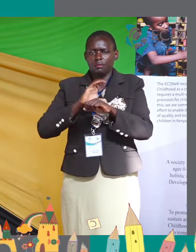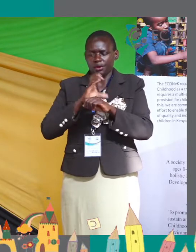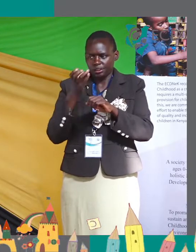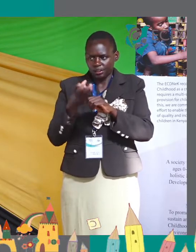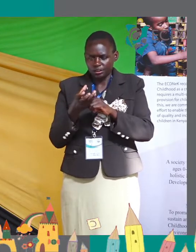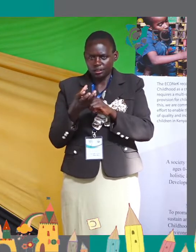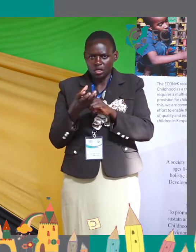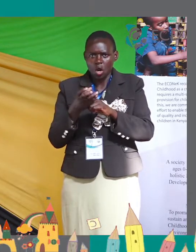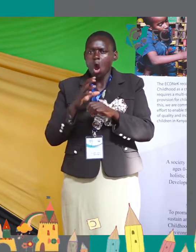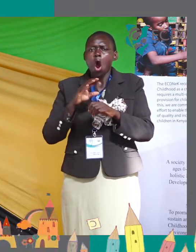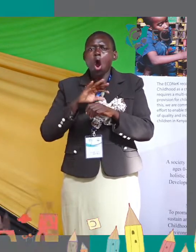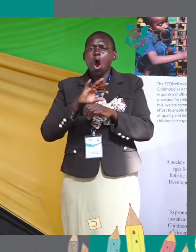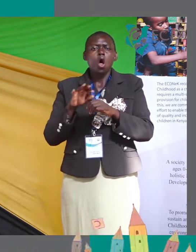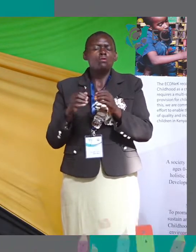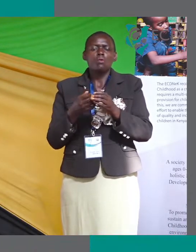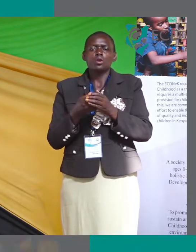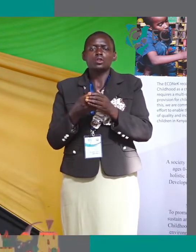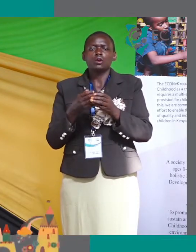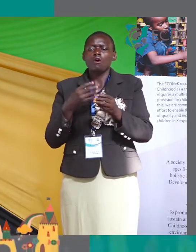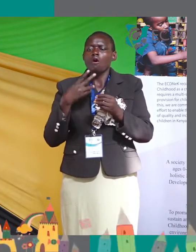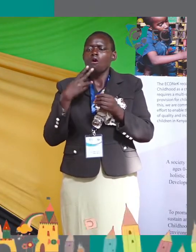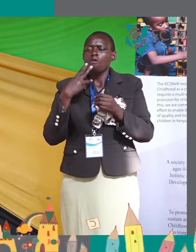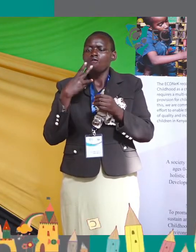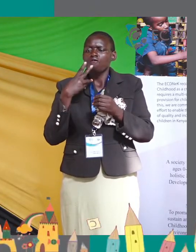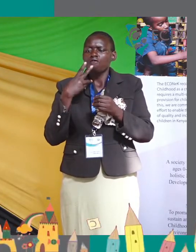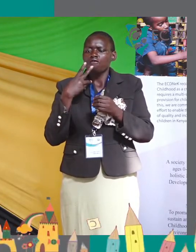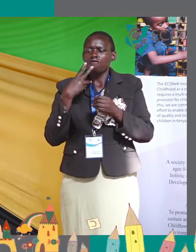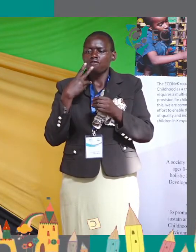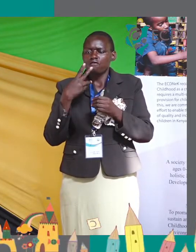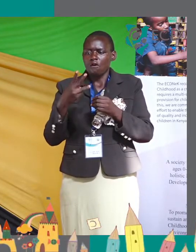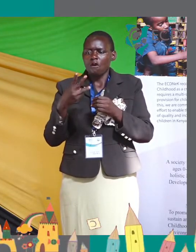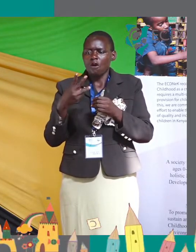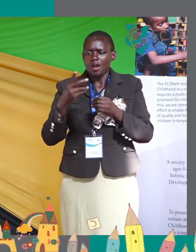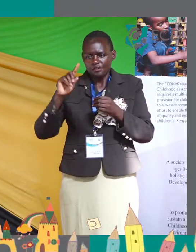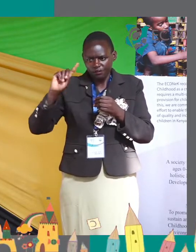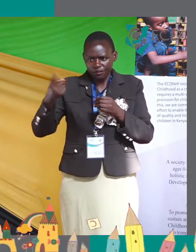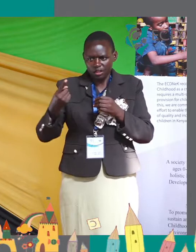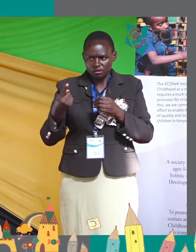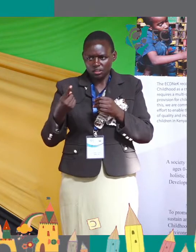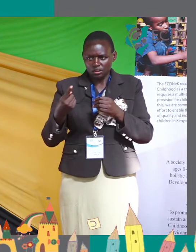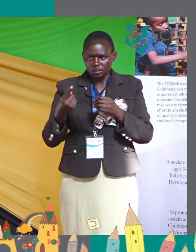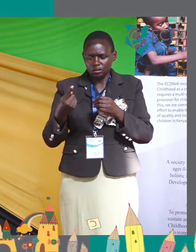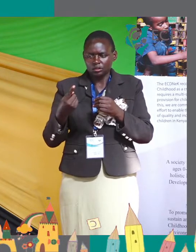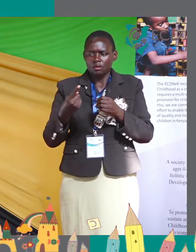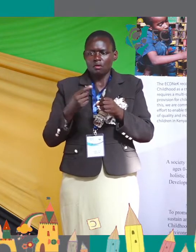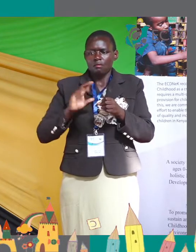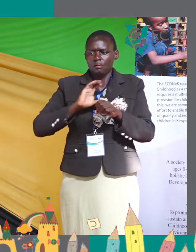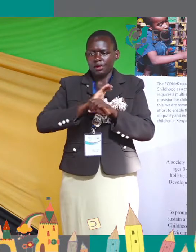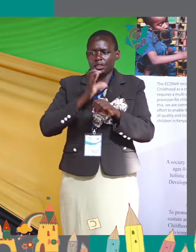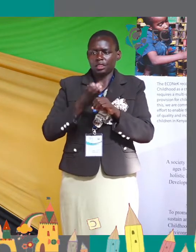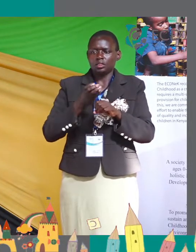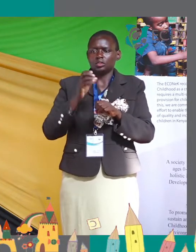2017-2018, almost 400,000 were pregnant, no COVID.